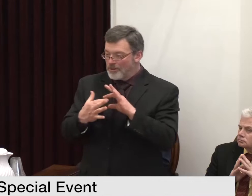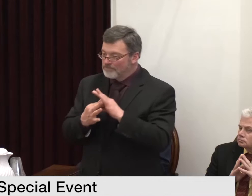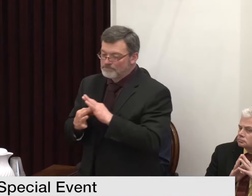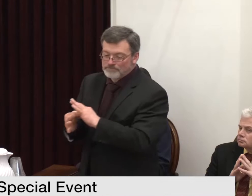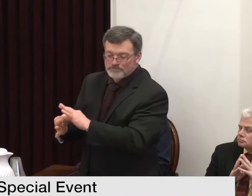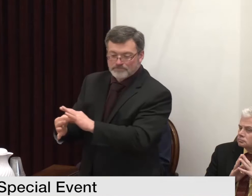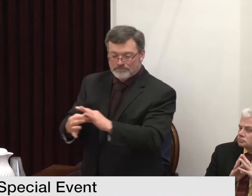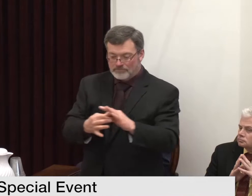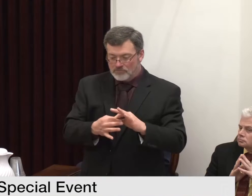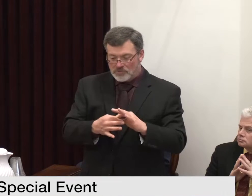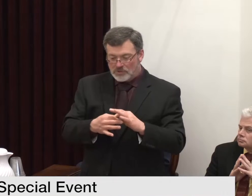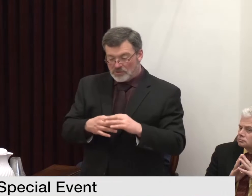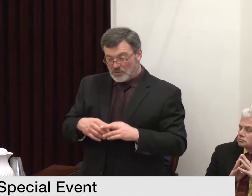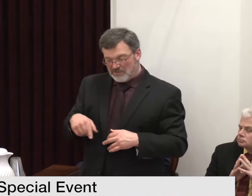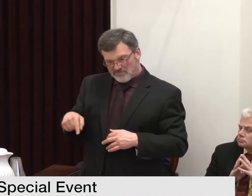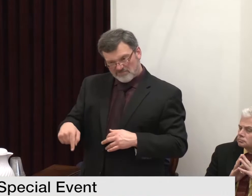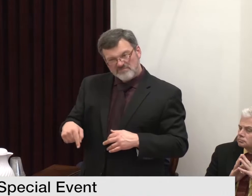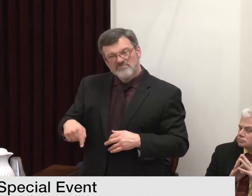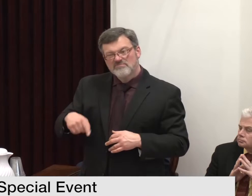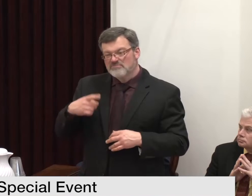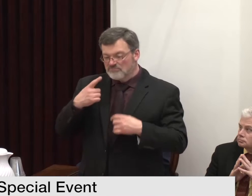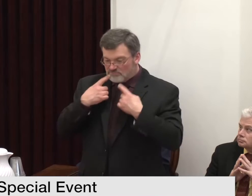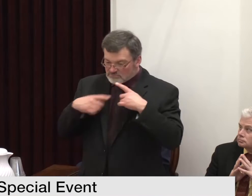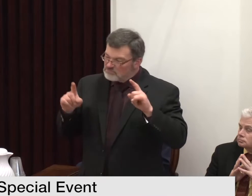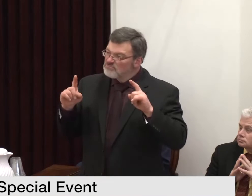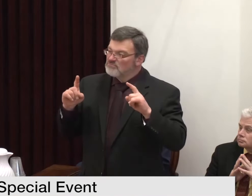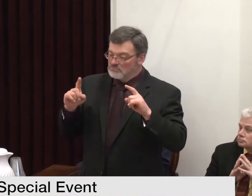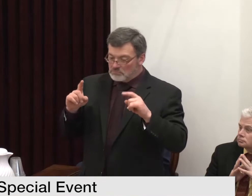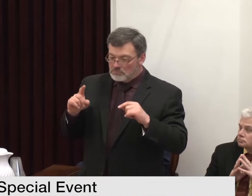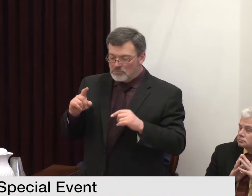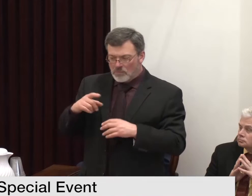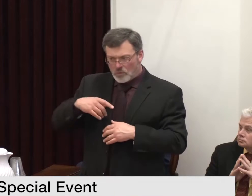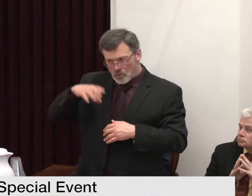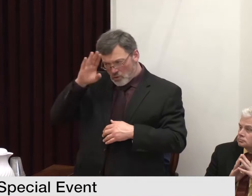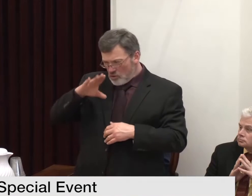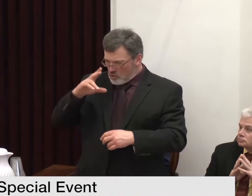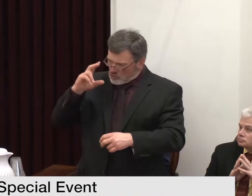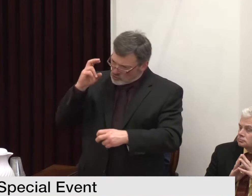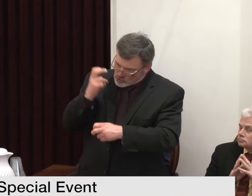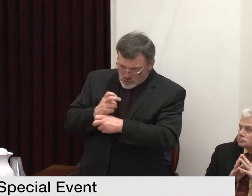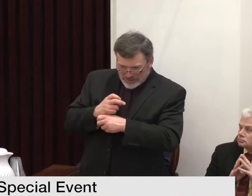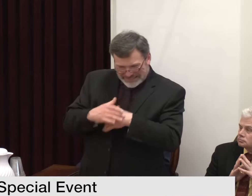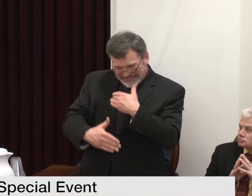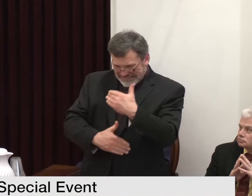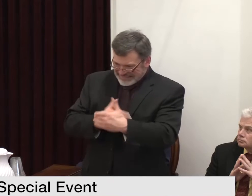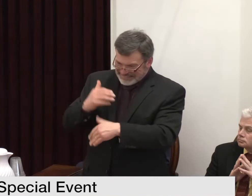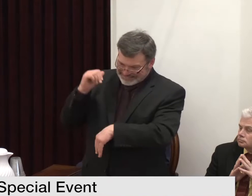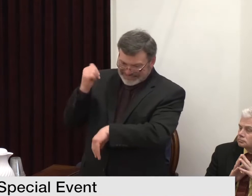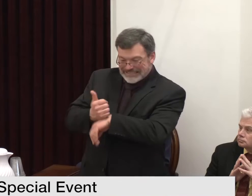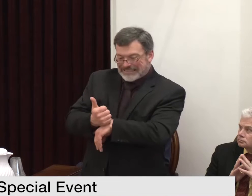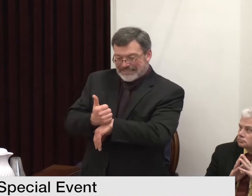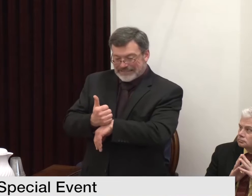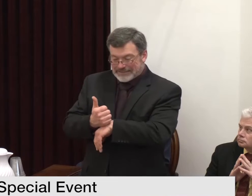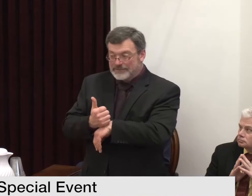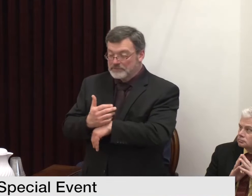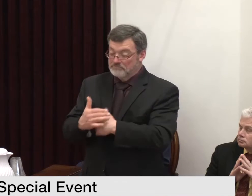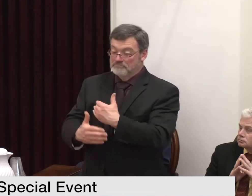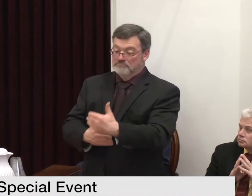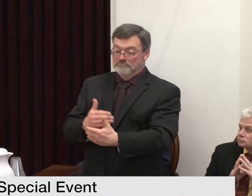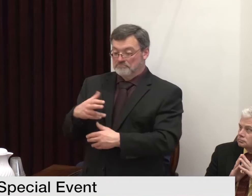takes. Hard work every day across many partners. There is no